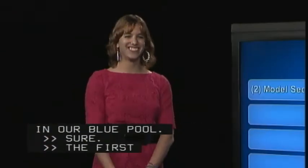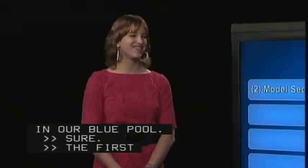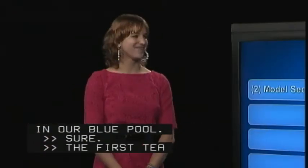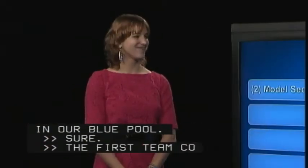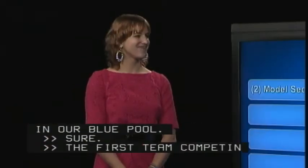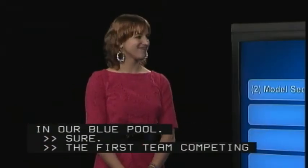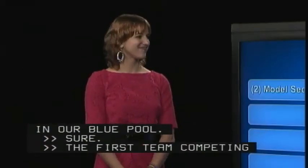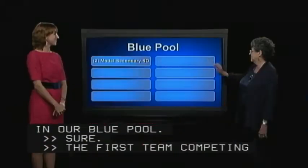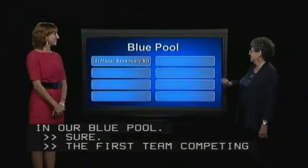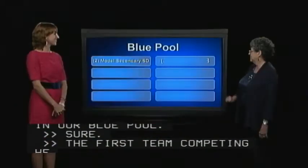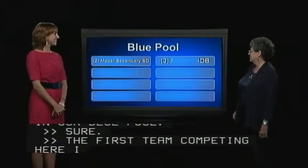MSSD.